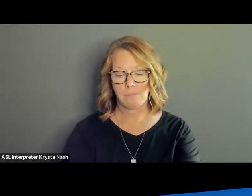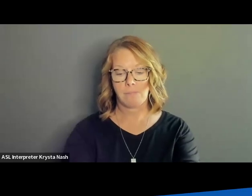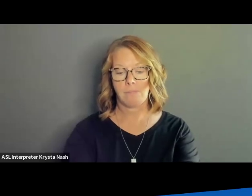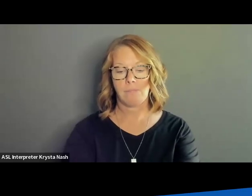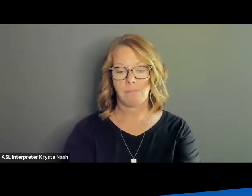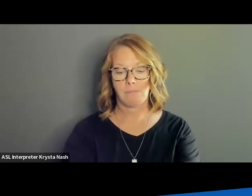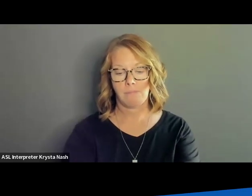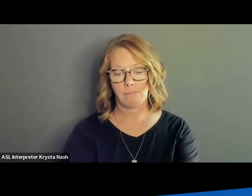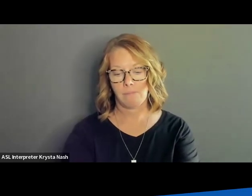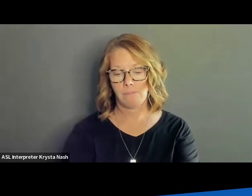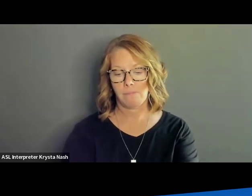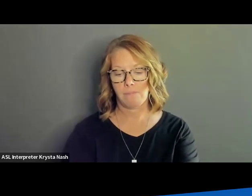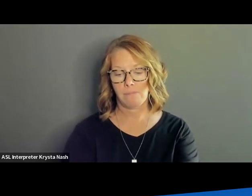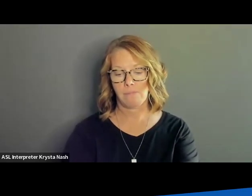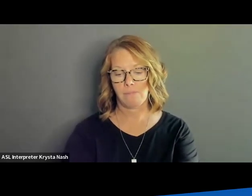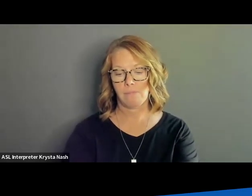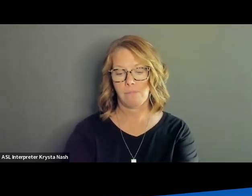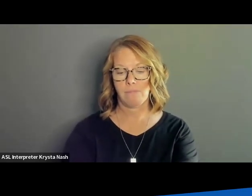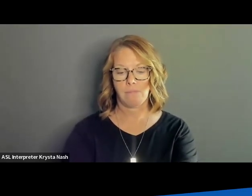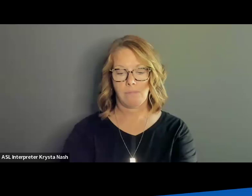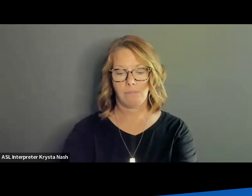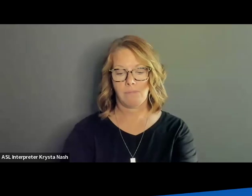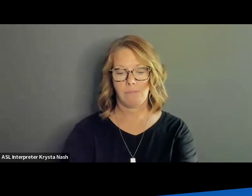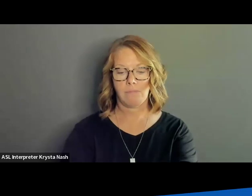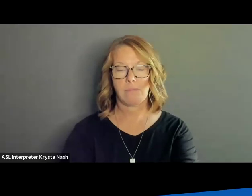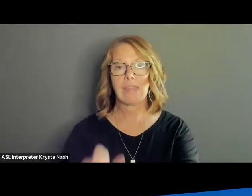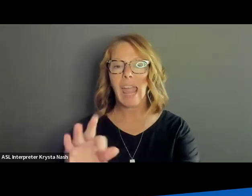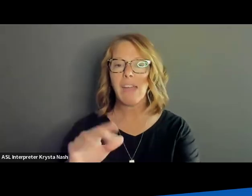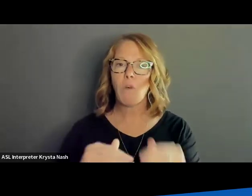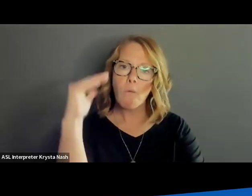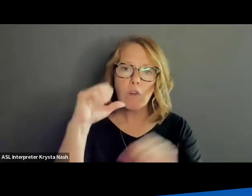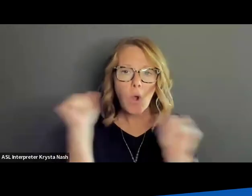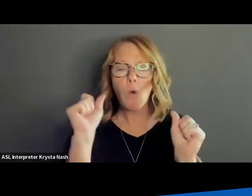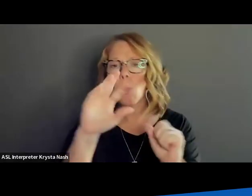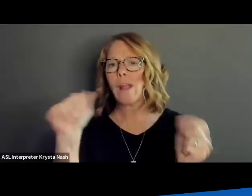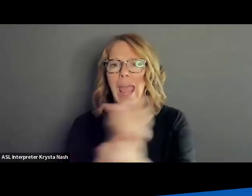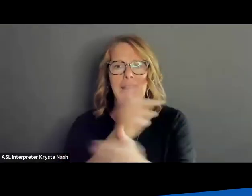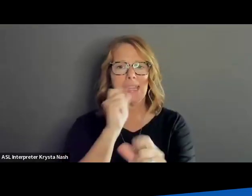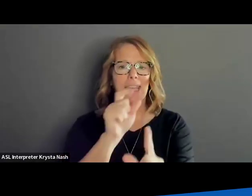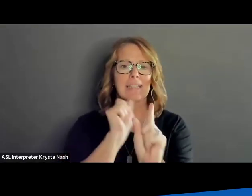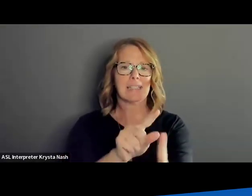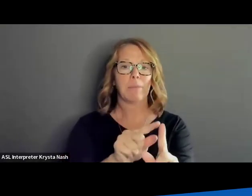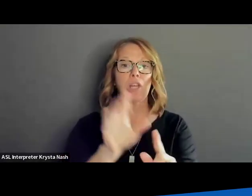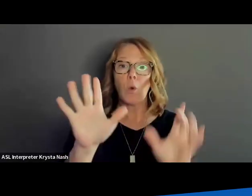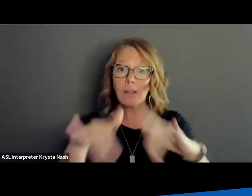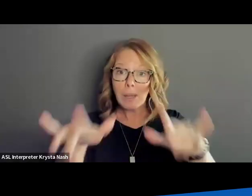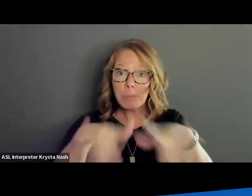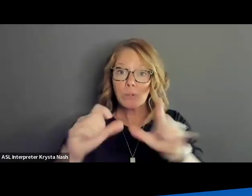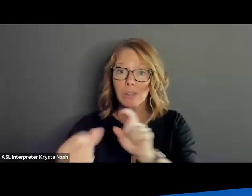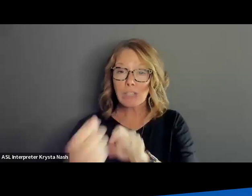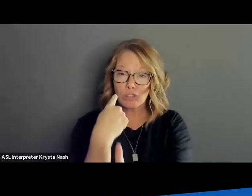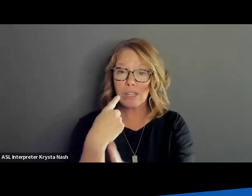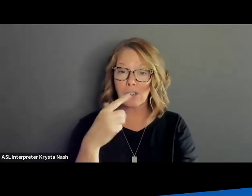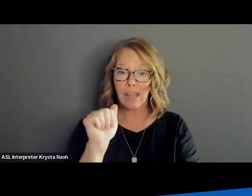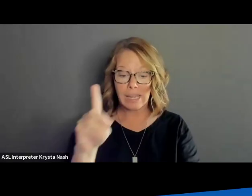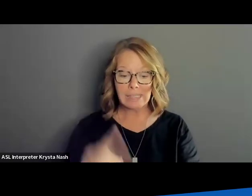sun, or if you get too cold, that can trigger an AD episode. Anything can. Your computer can trigger an